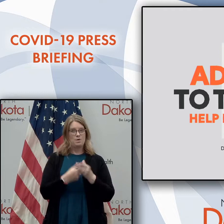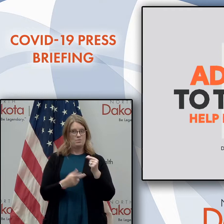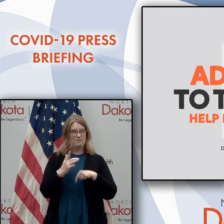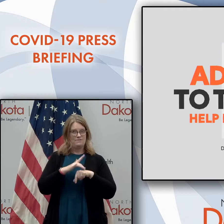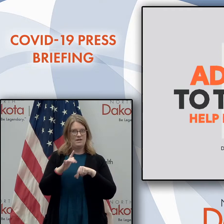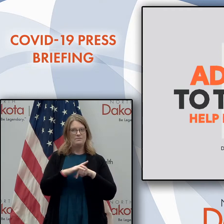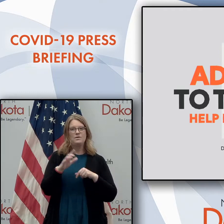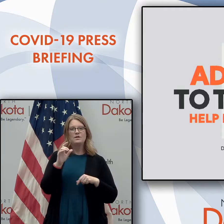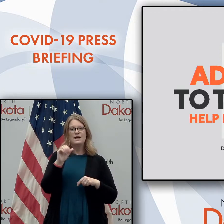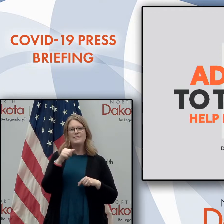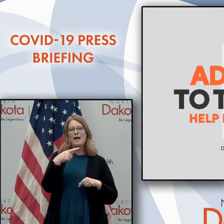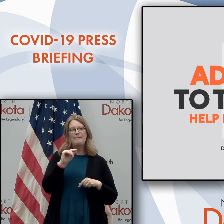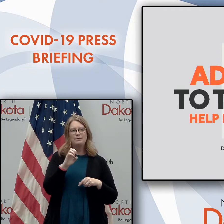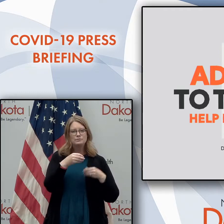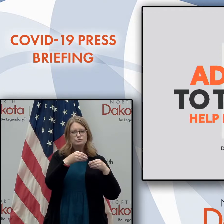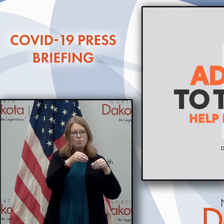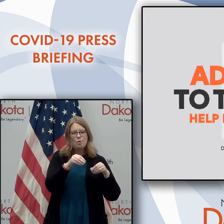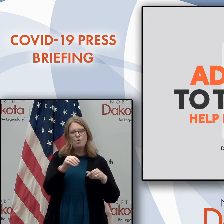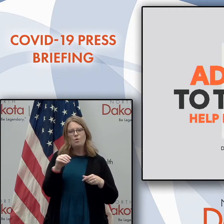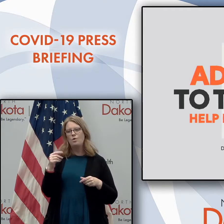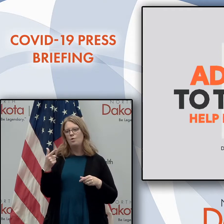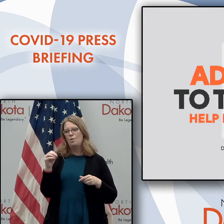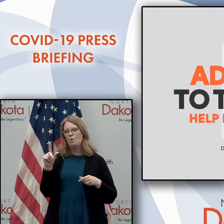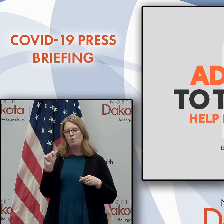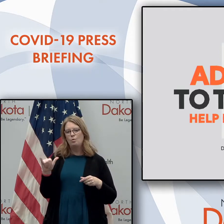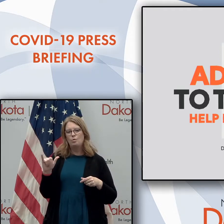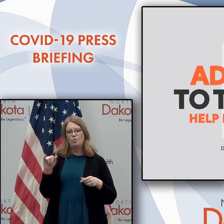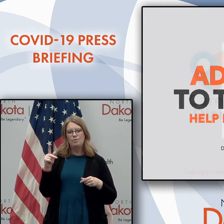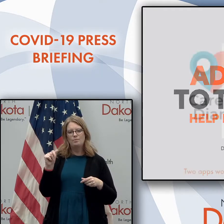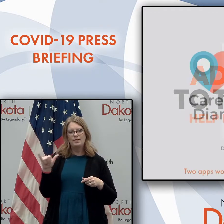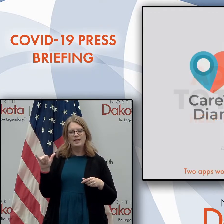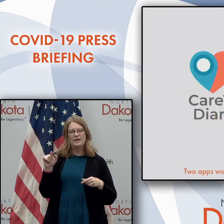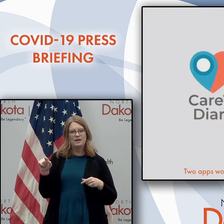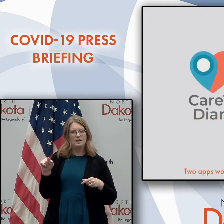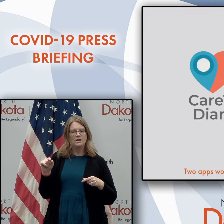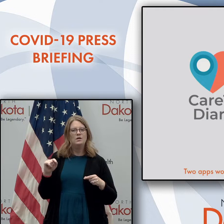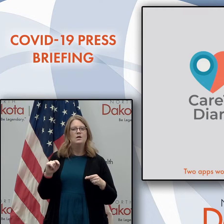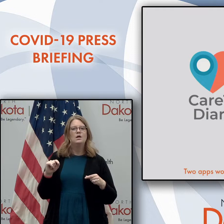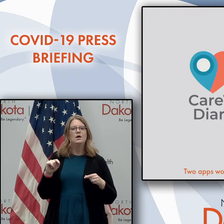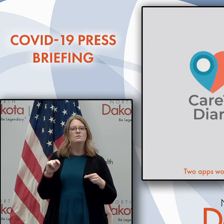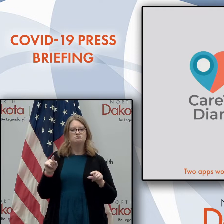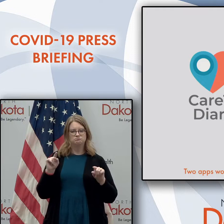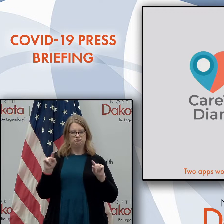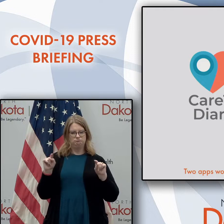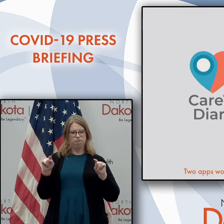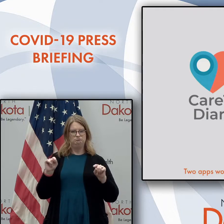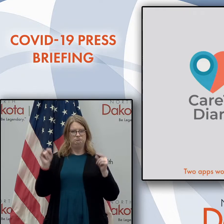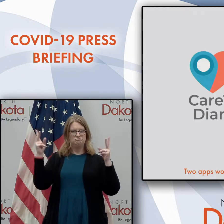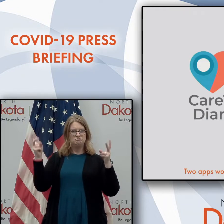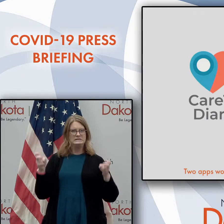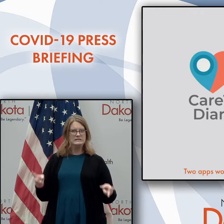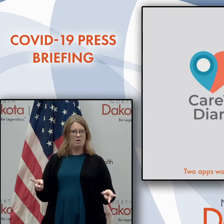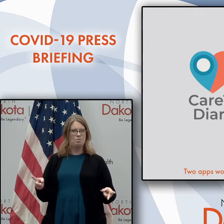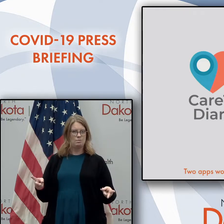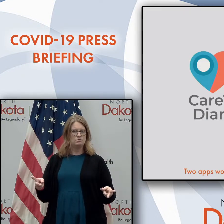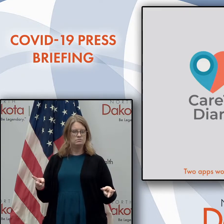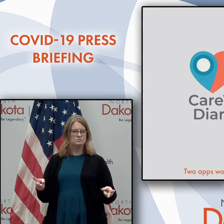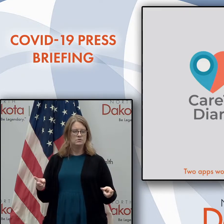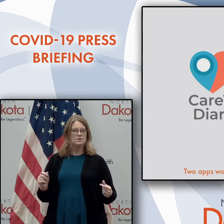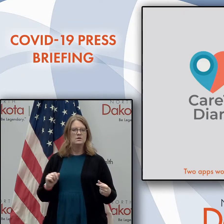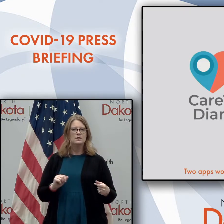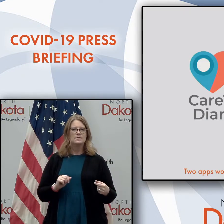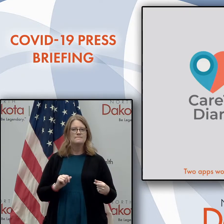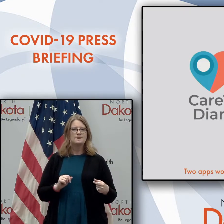at the Apple Store or on on Android, and you can find those and download those